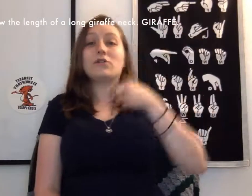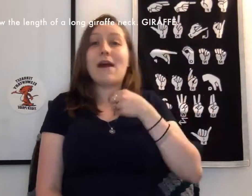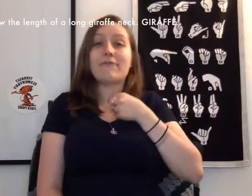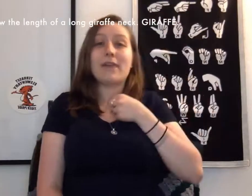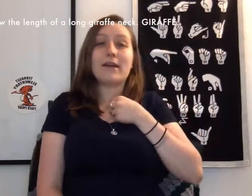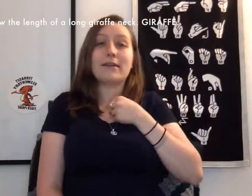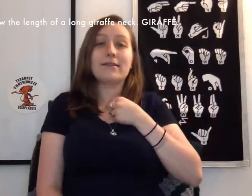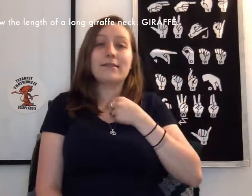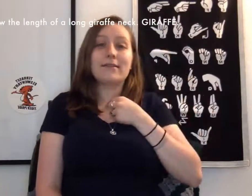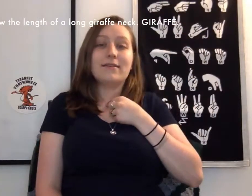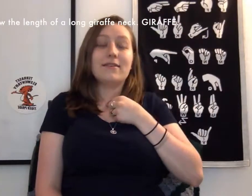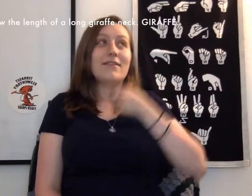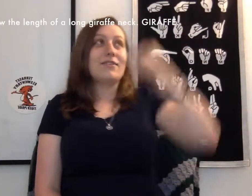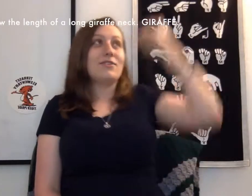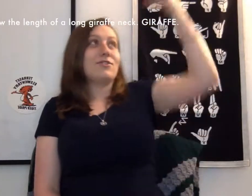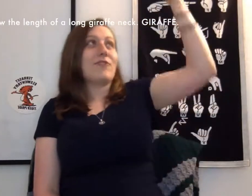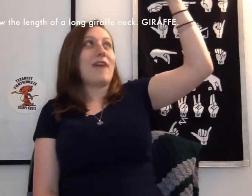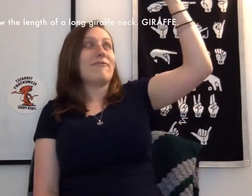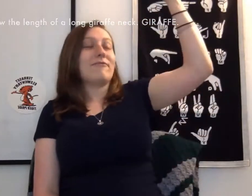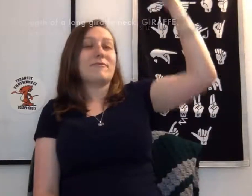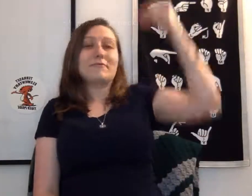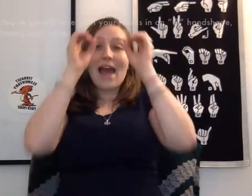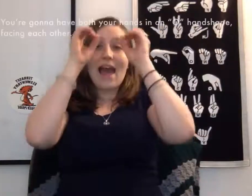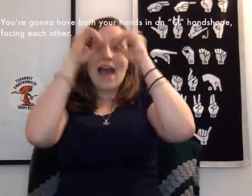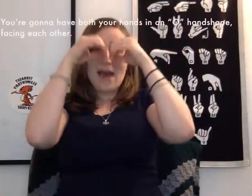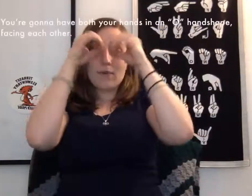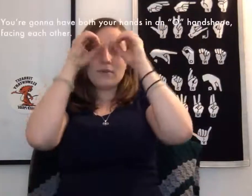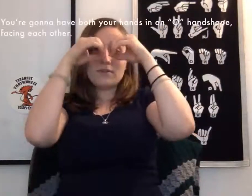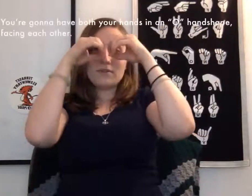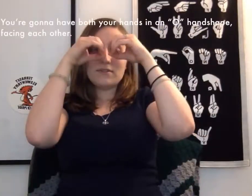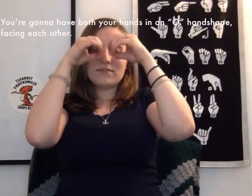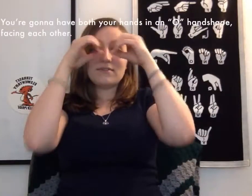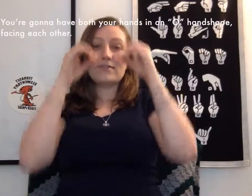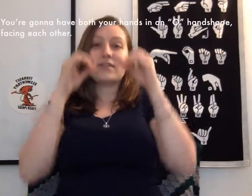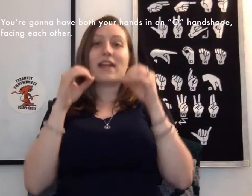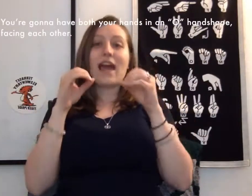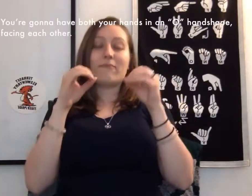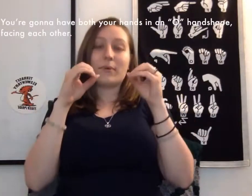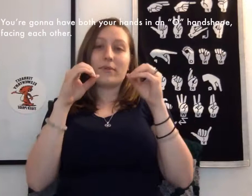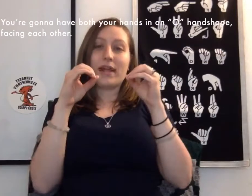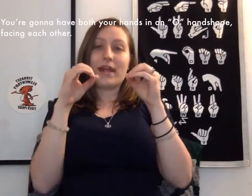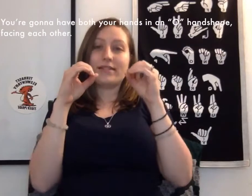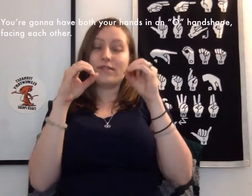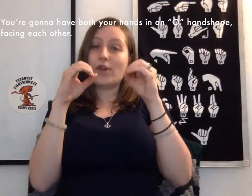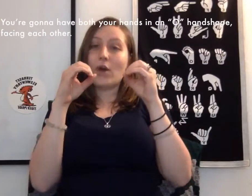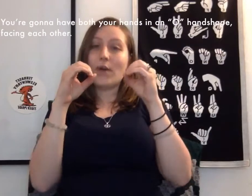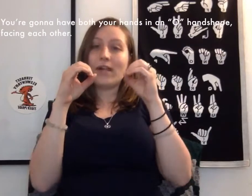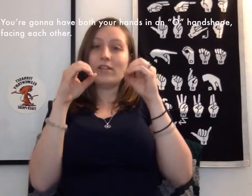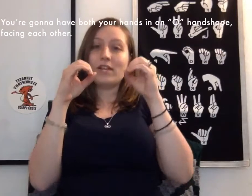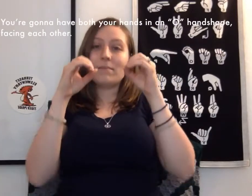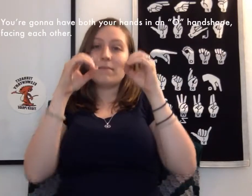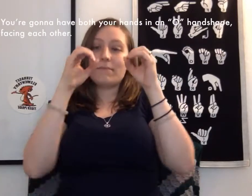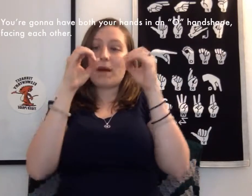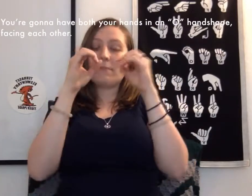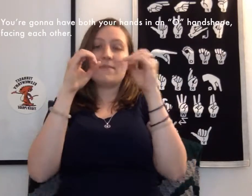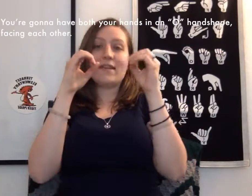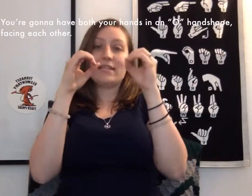neck. Giraffe. Owl, you're going to have both your hands in an O hand shape, palms facing each